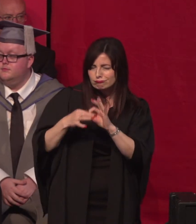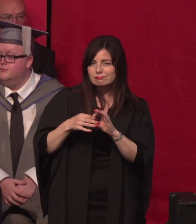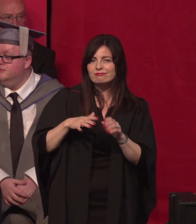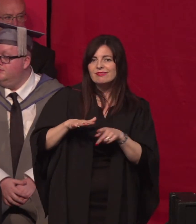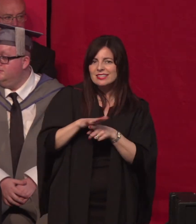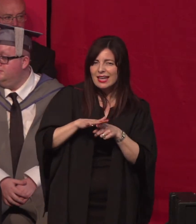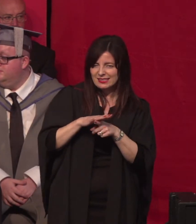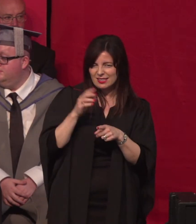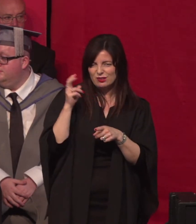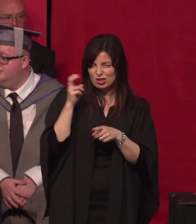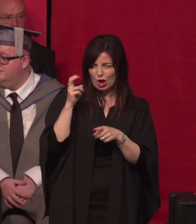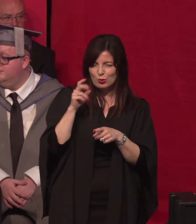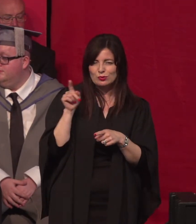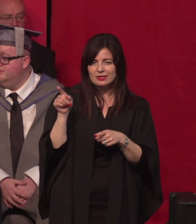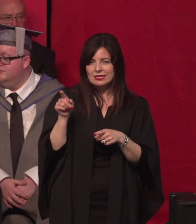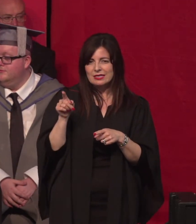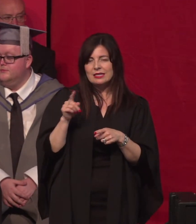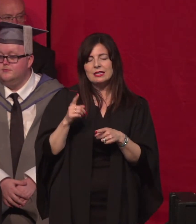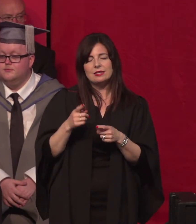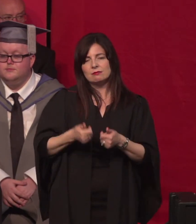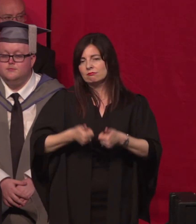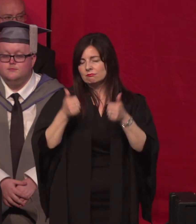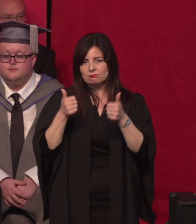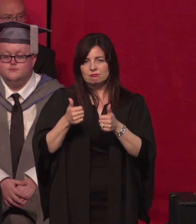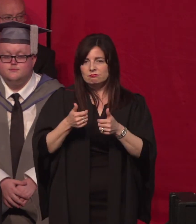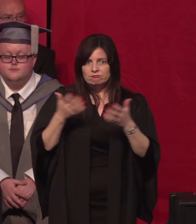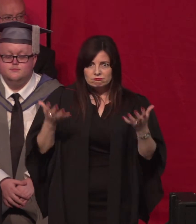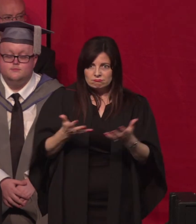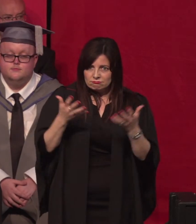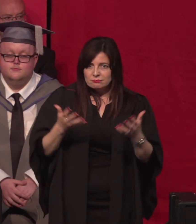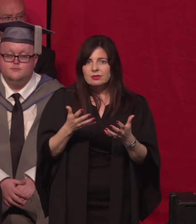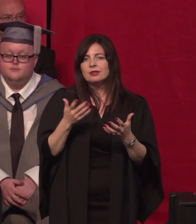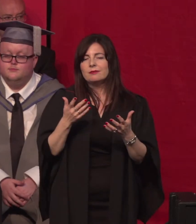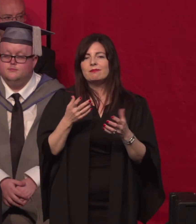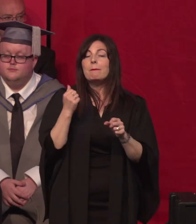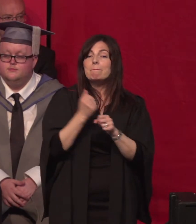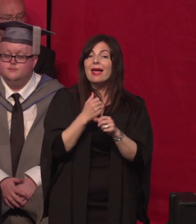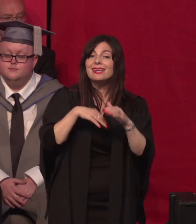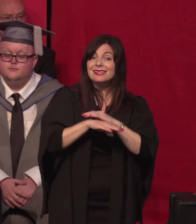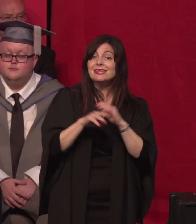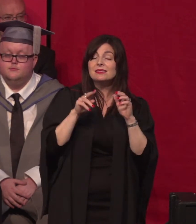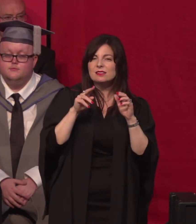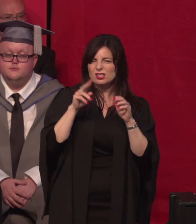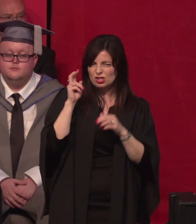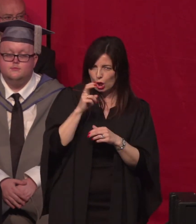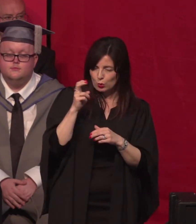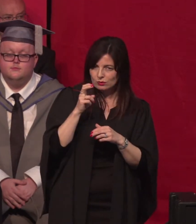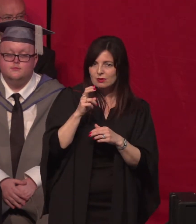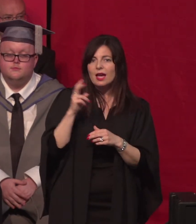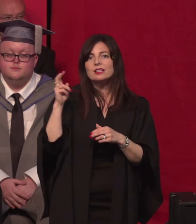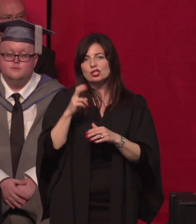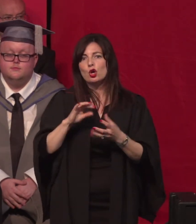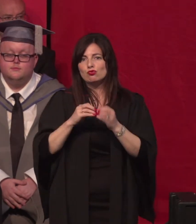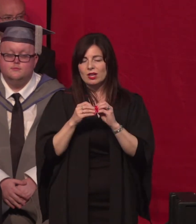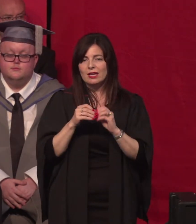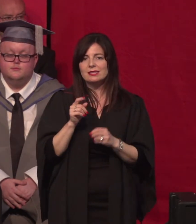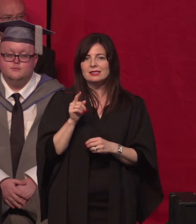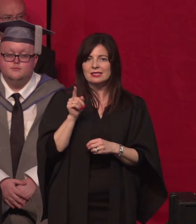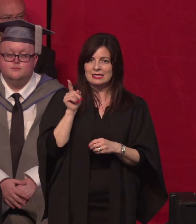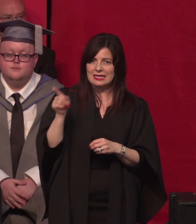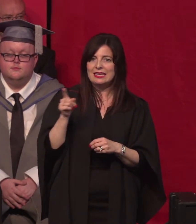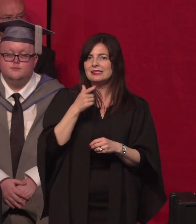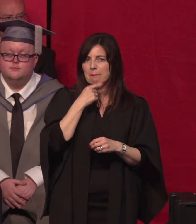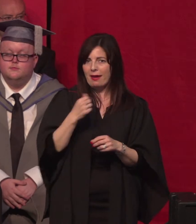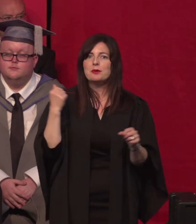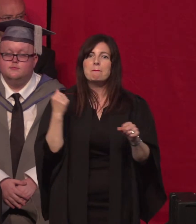native Stoke-on-Trent, and you are a significant driving force behind Made in Stoke, and Stoke Creates. Matthew is a guy that makes things